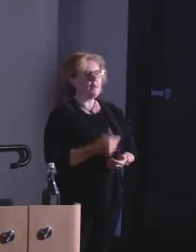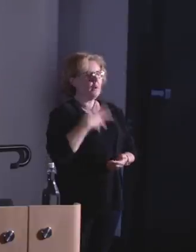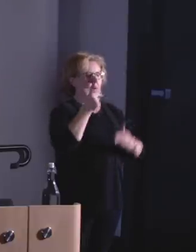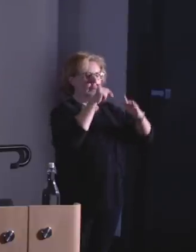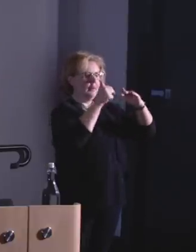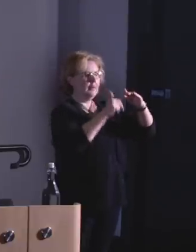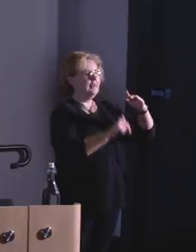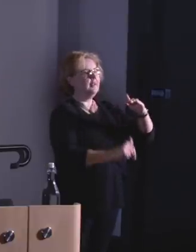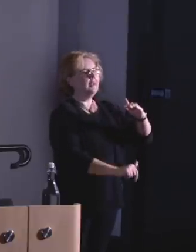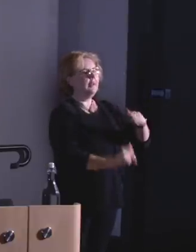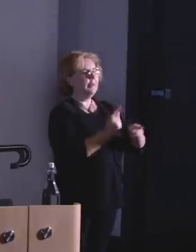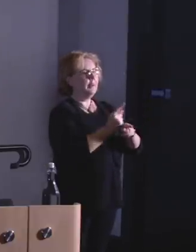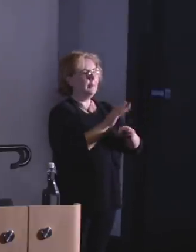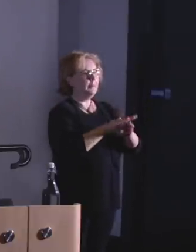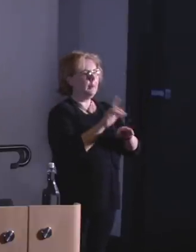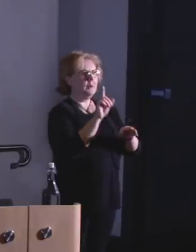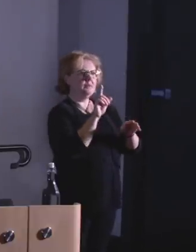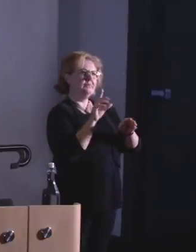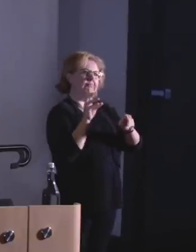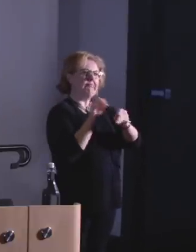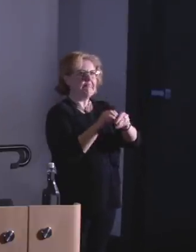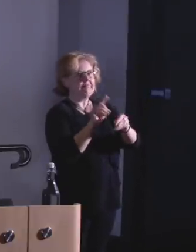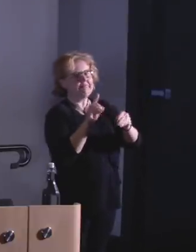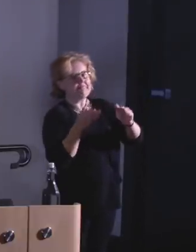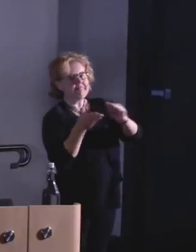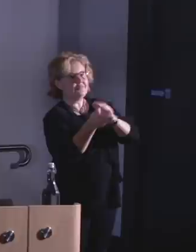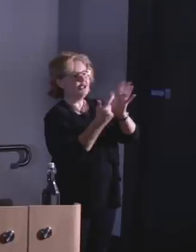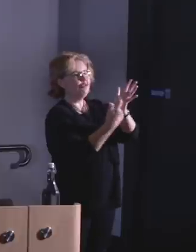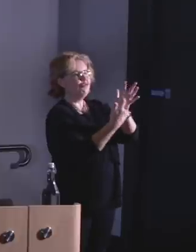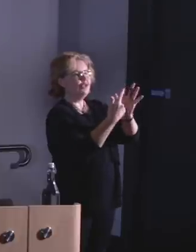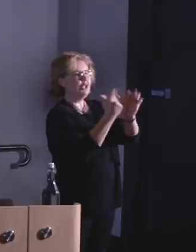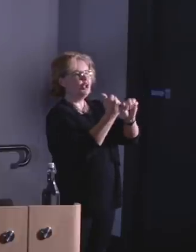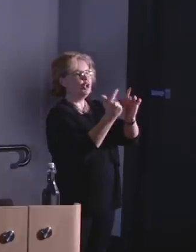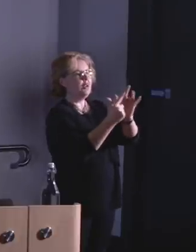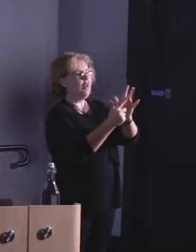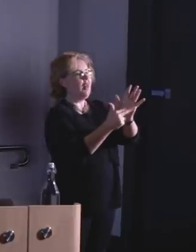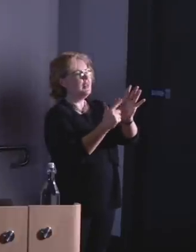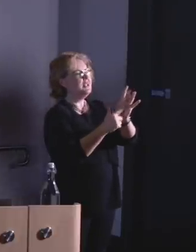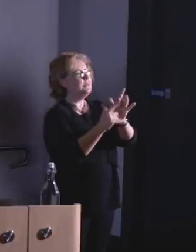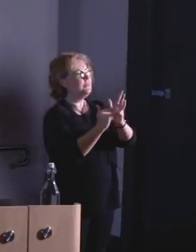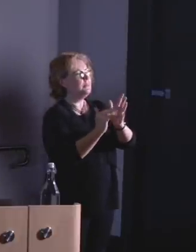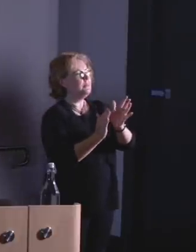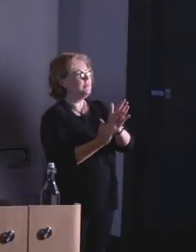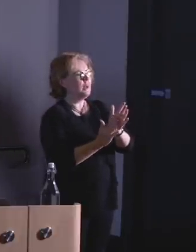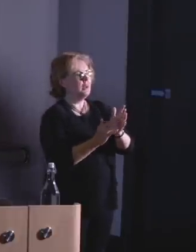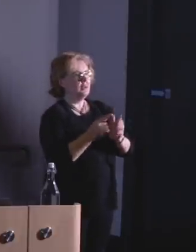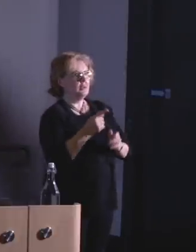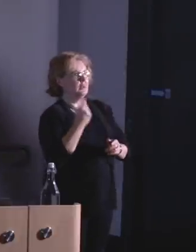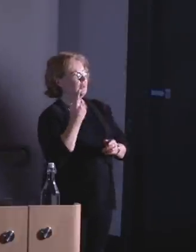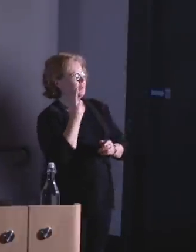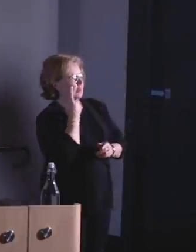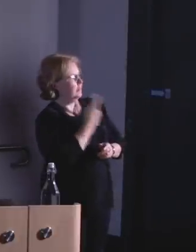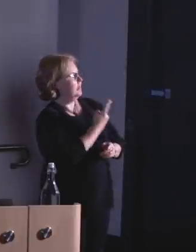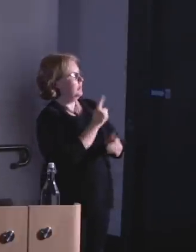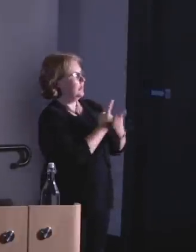of what there is about regionalism. And of course, when we hear about what's happening with Brexit, you know, we're beginning